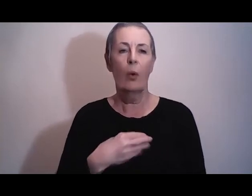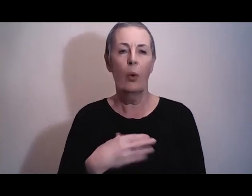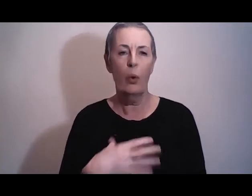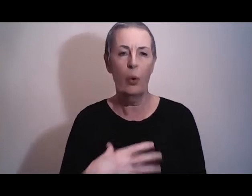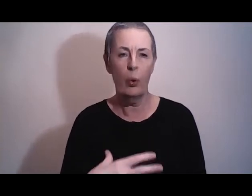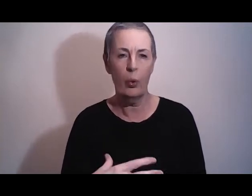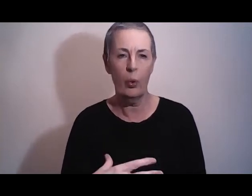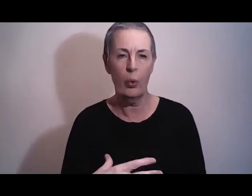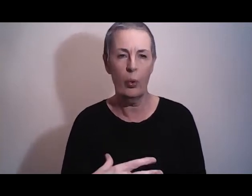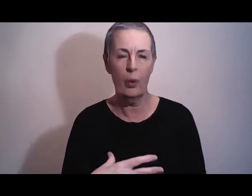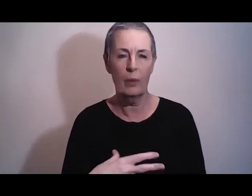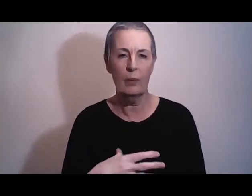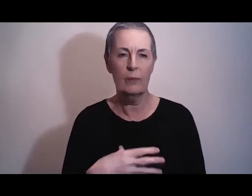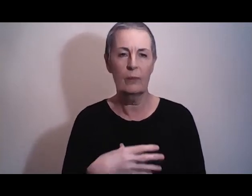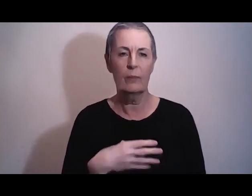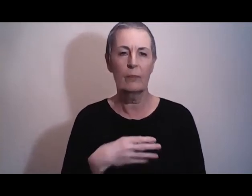I'll do a few more.